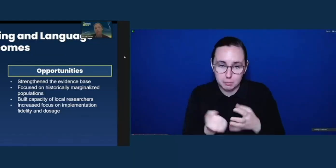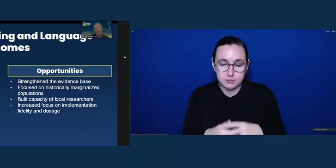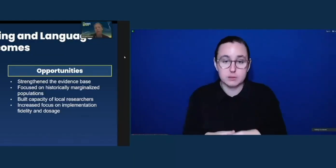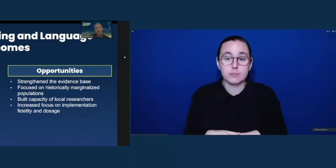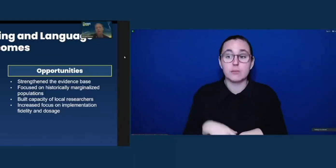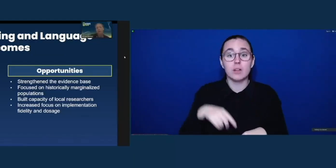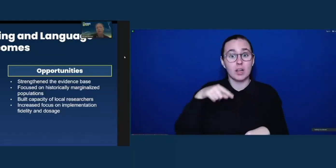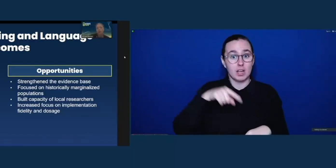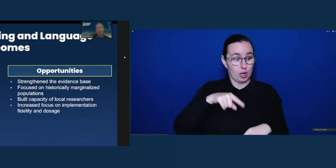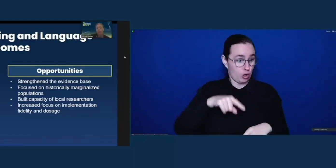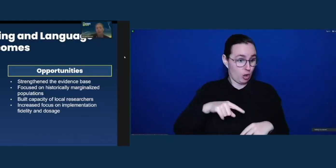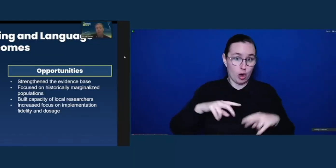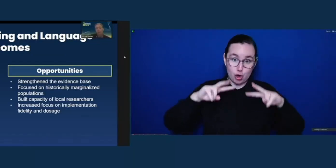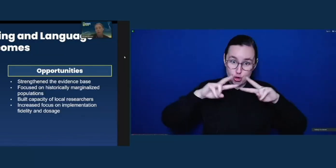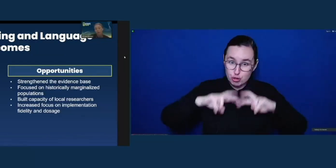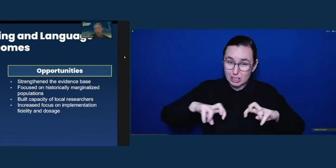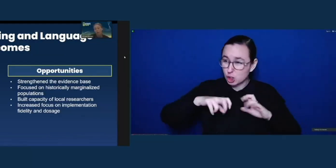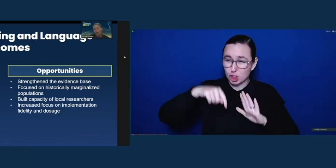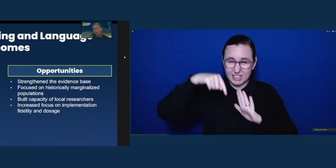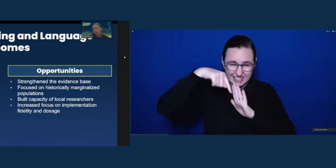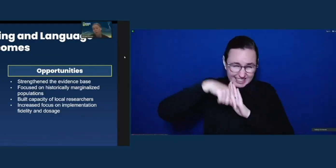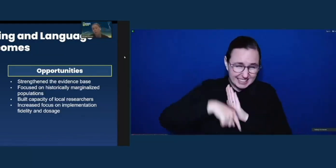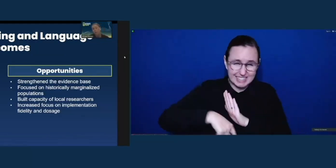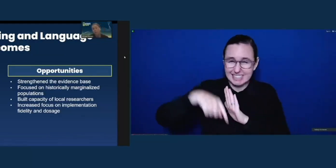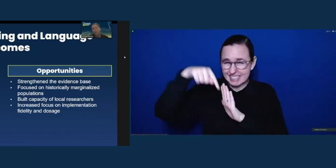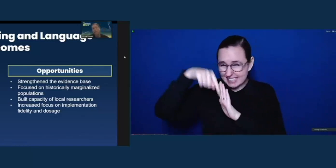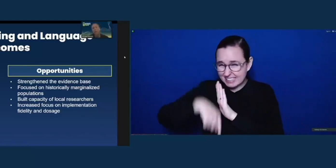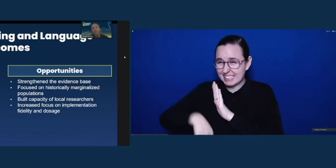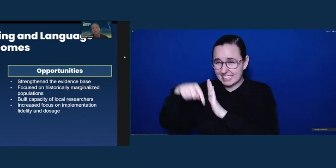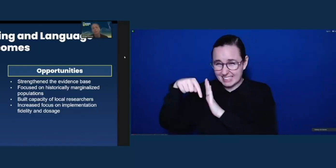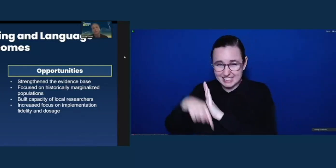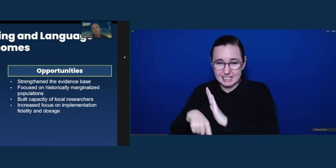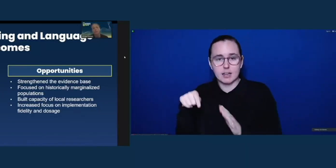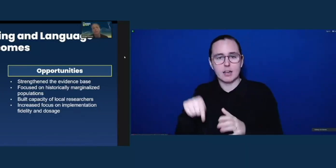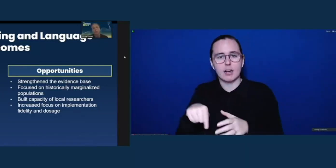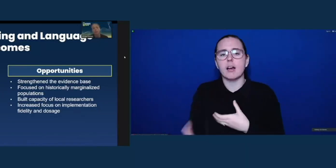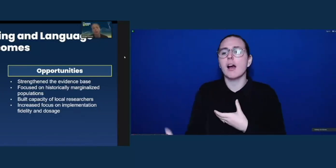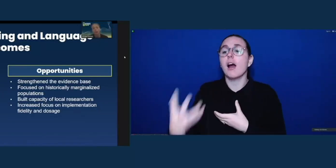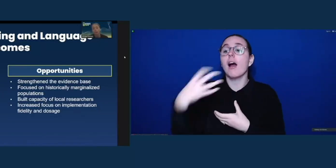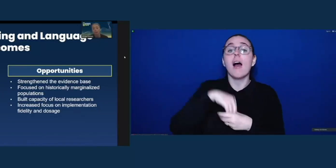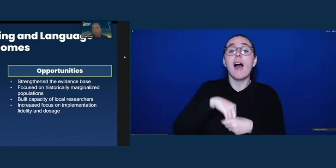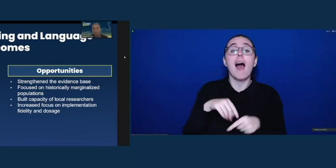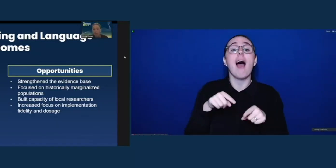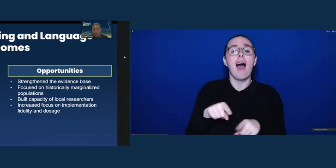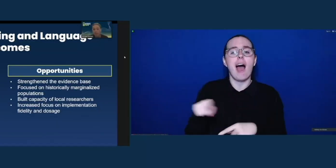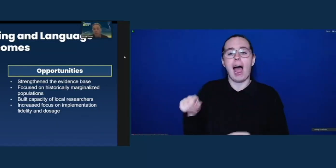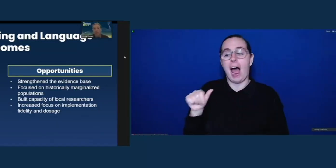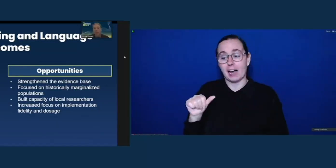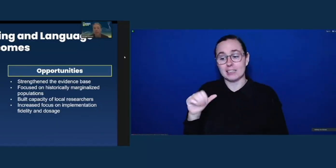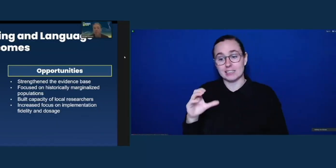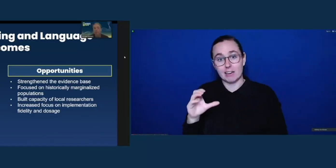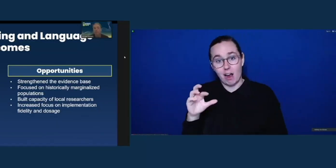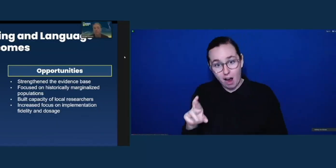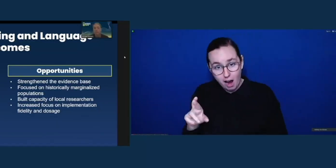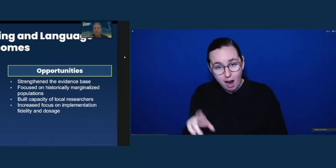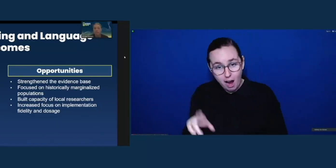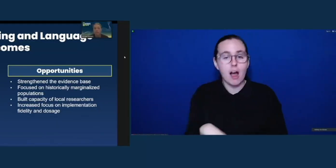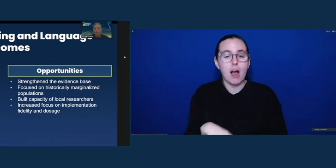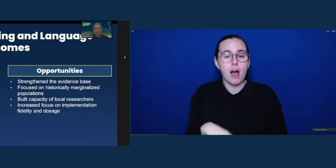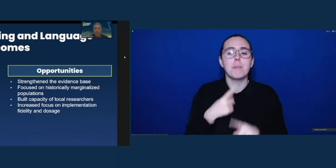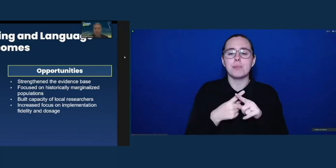3, ACR and School to School really were able to build the evidence base.